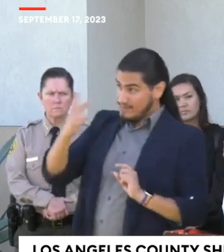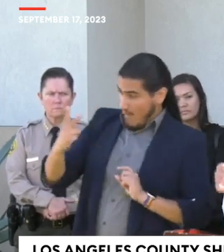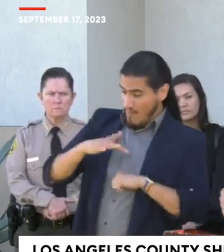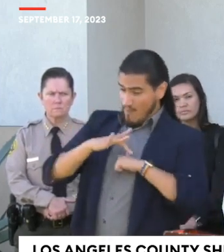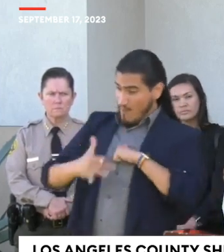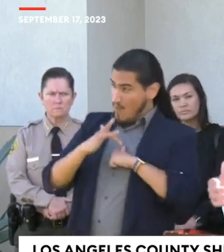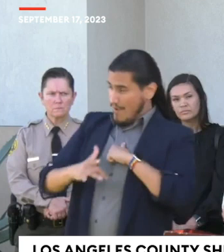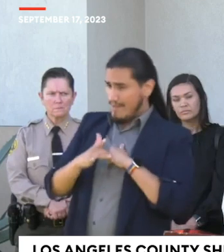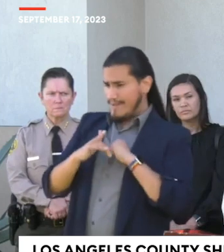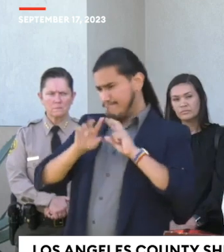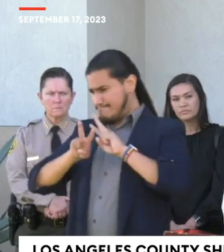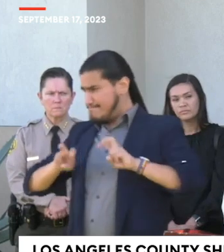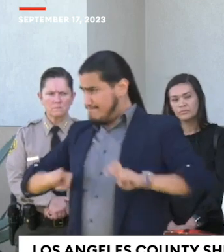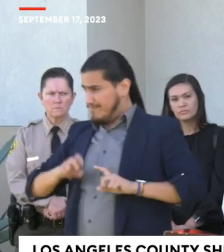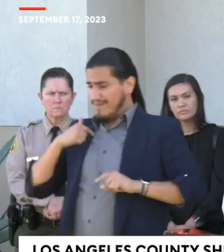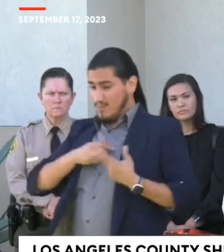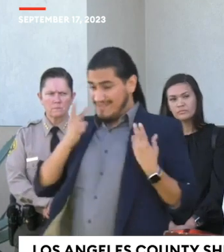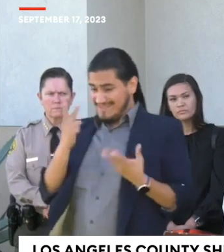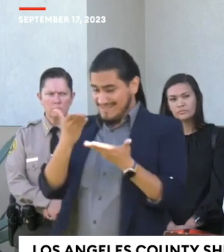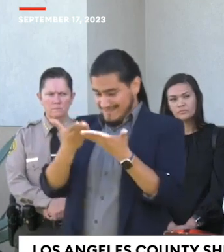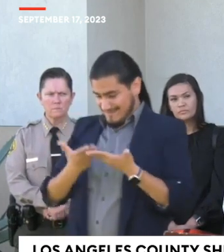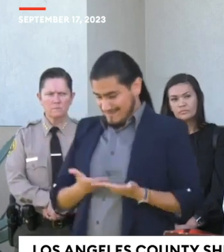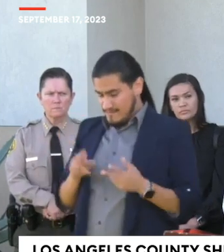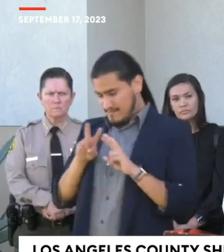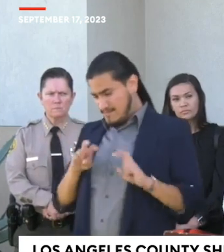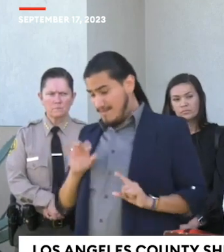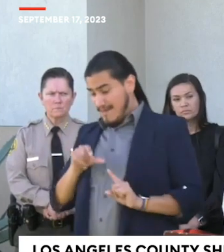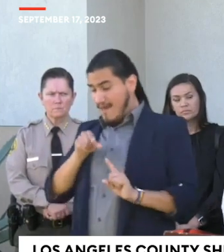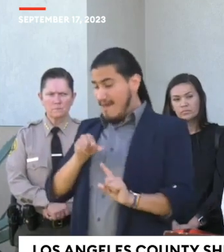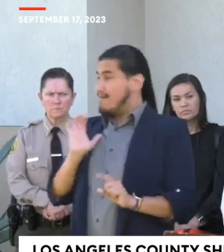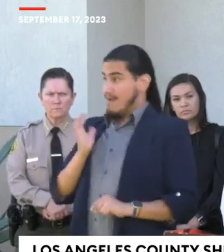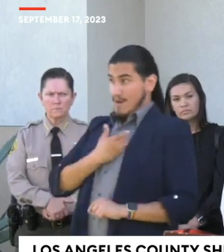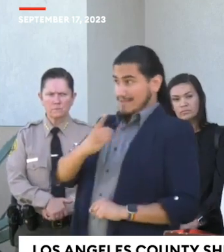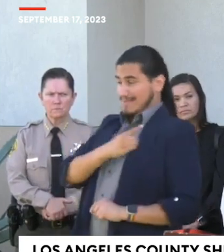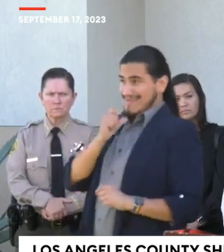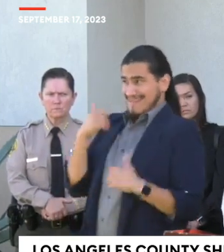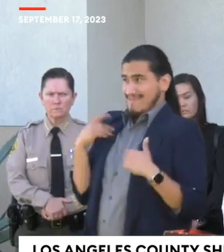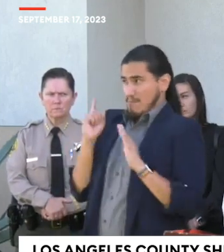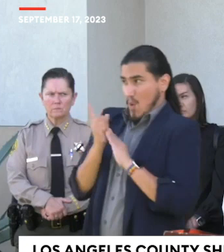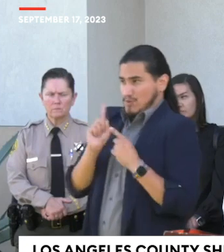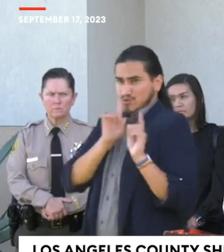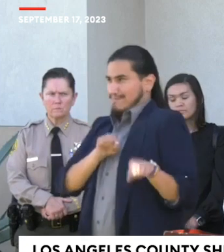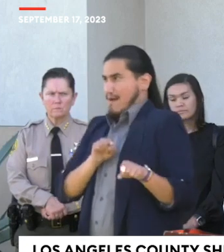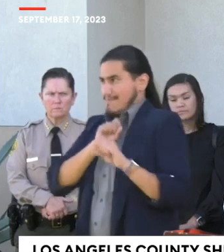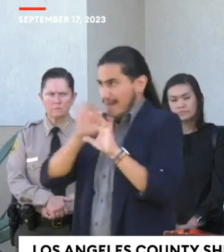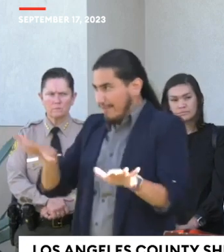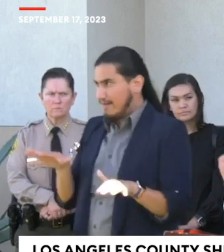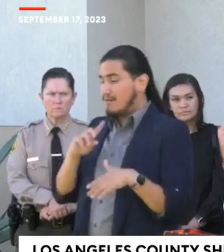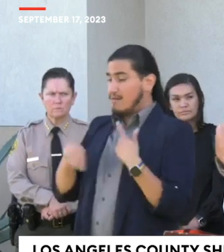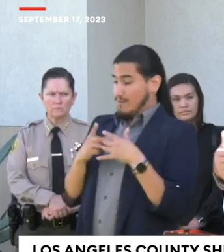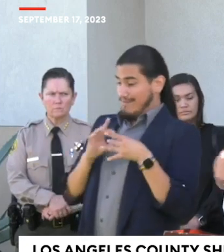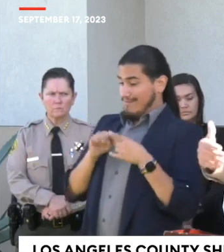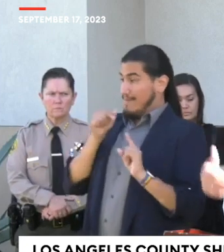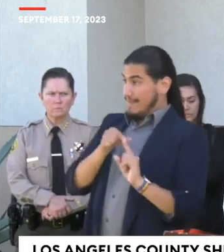early assessment of what we're looking at, our deputy never even had a chance. When we refer to